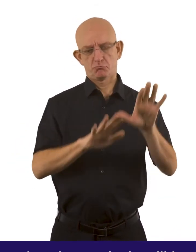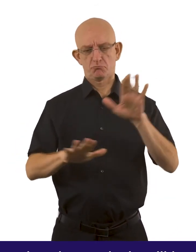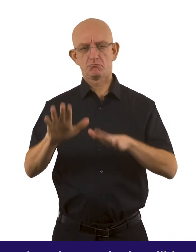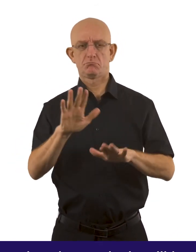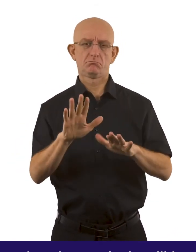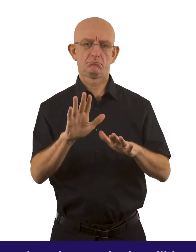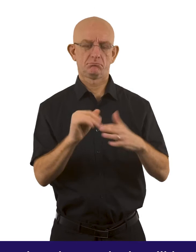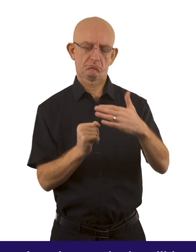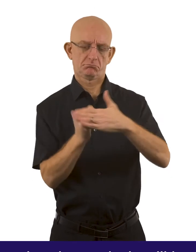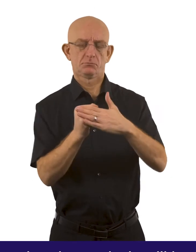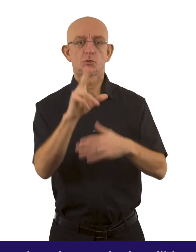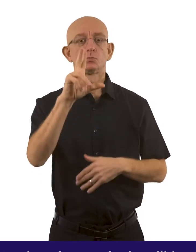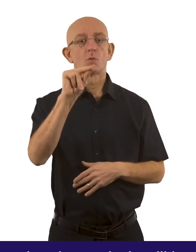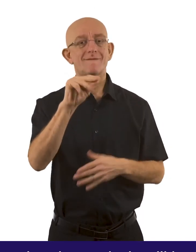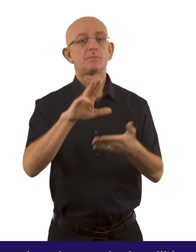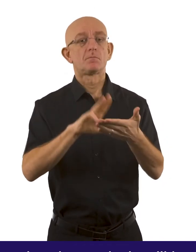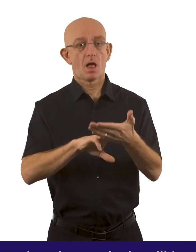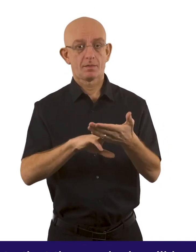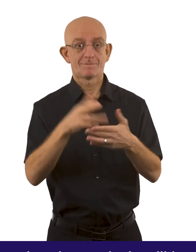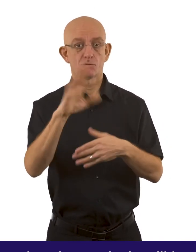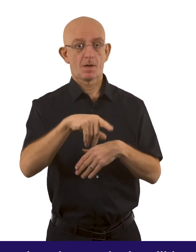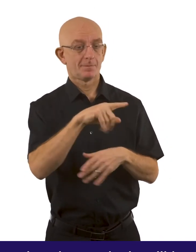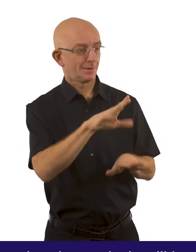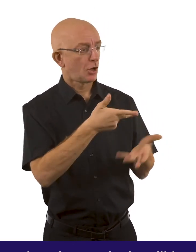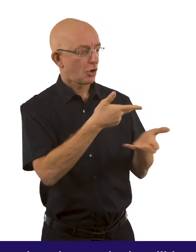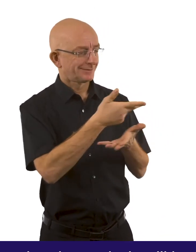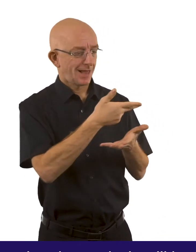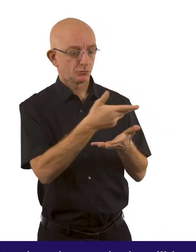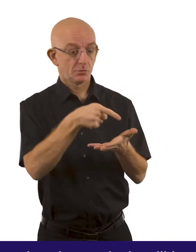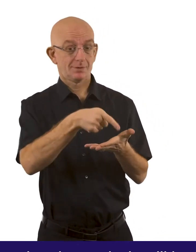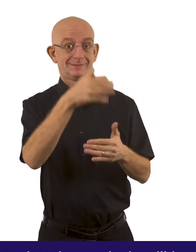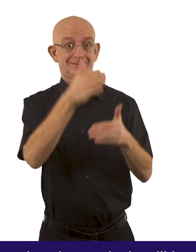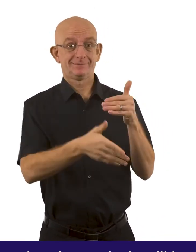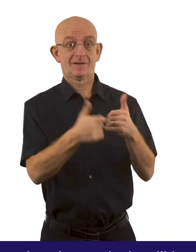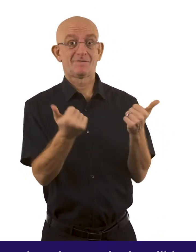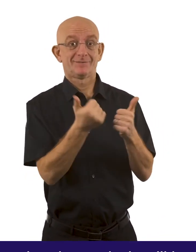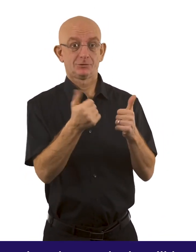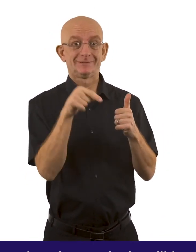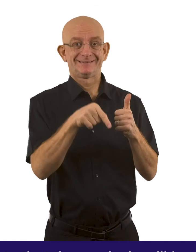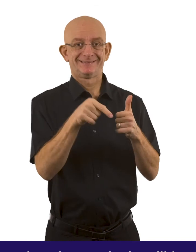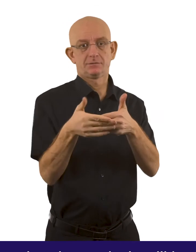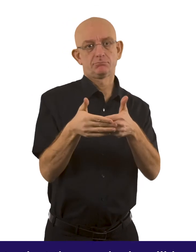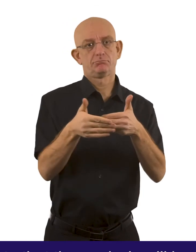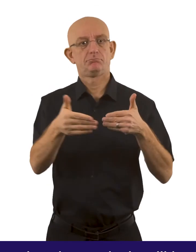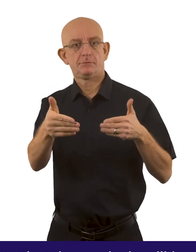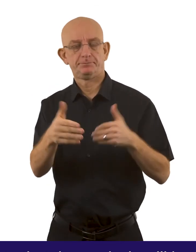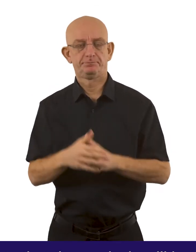the analysis will be completed no later than 12 months from the end of the consultation.